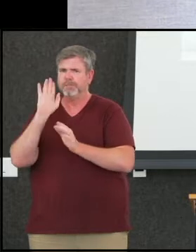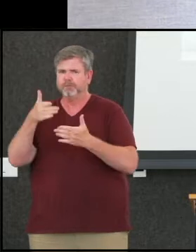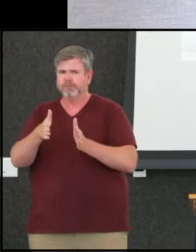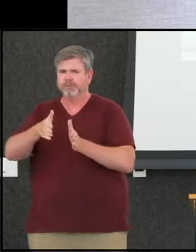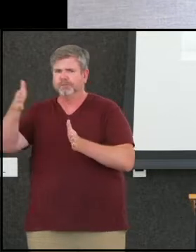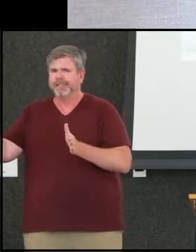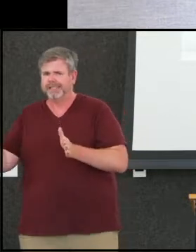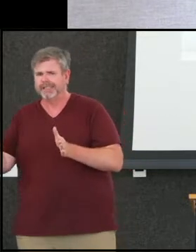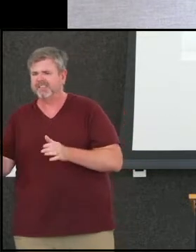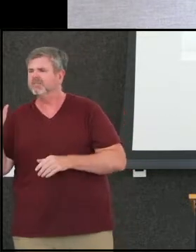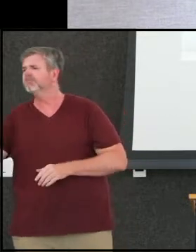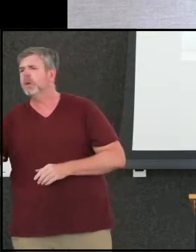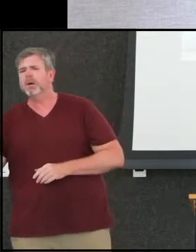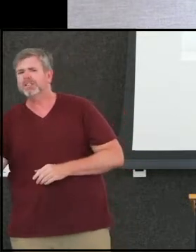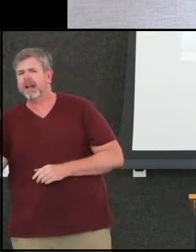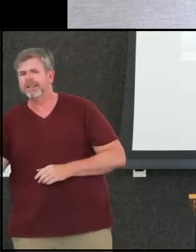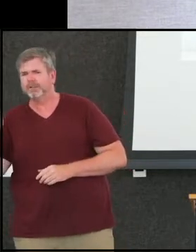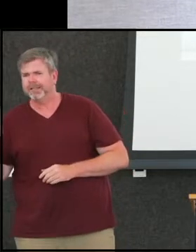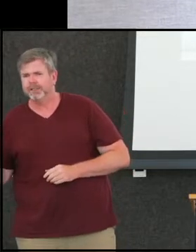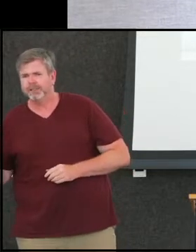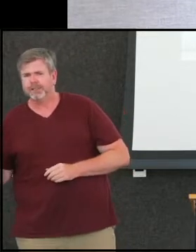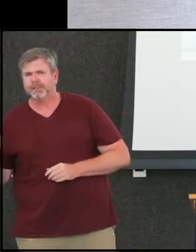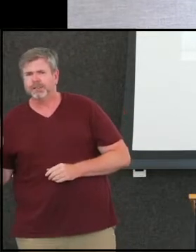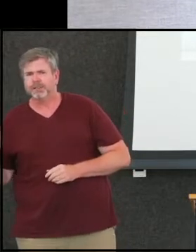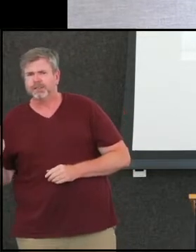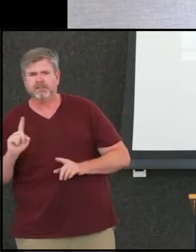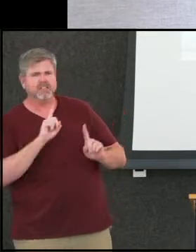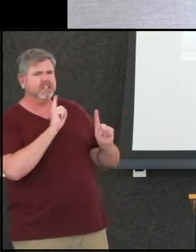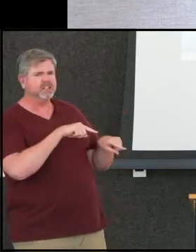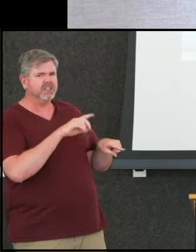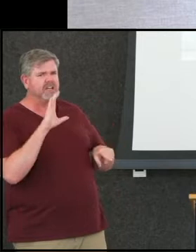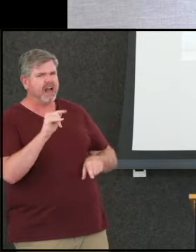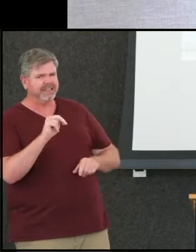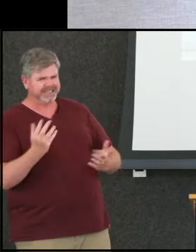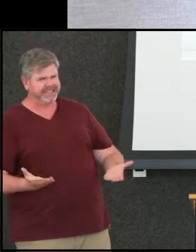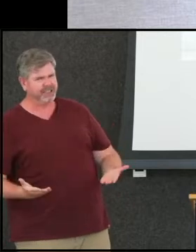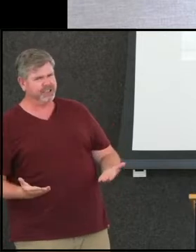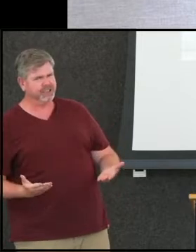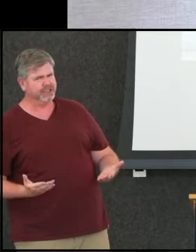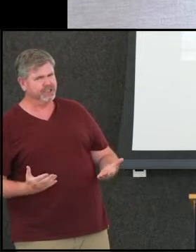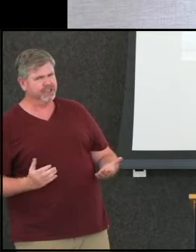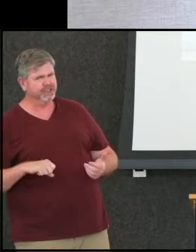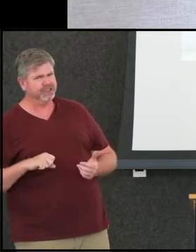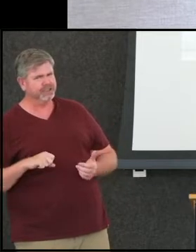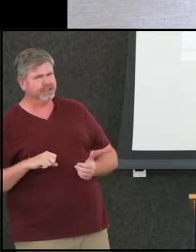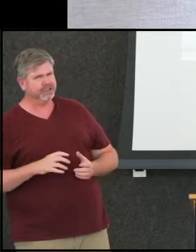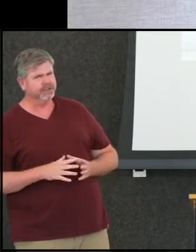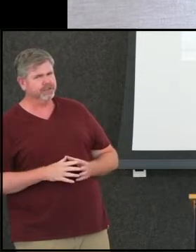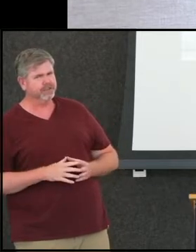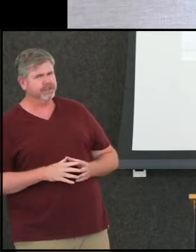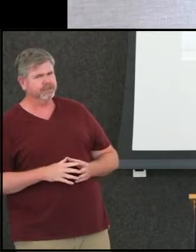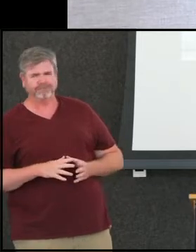where Colin is?" And he said, "Dad, Colin's here." And I said,